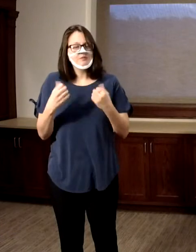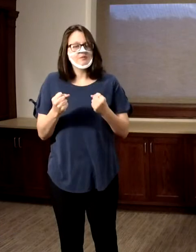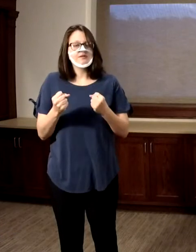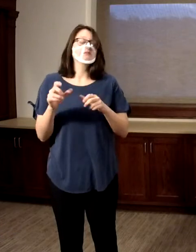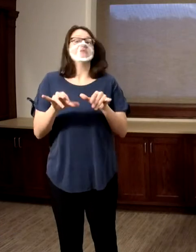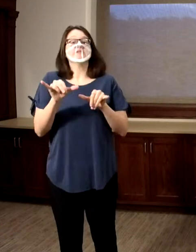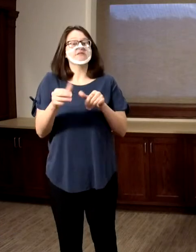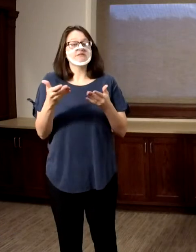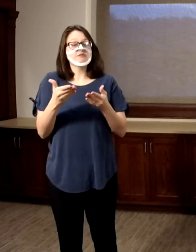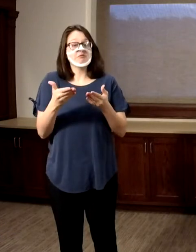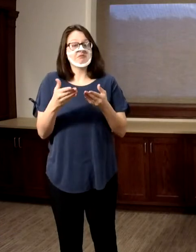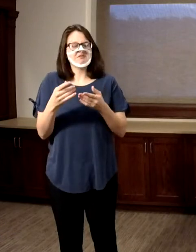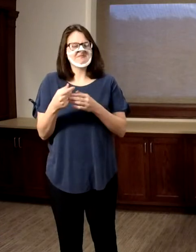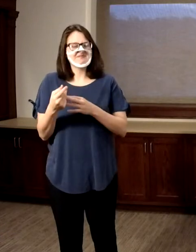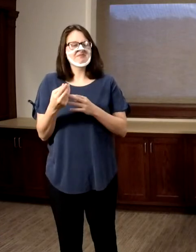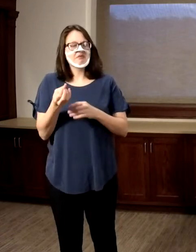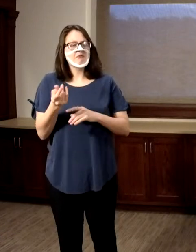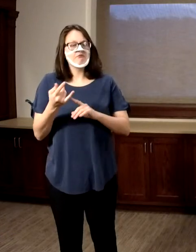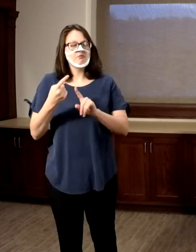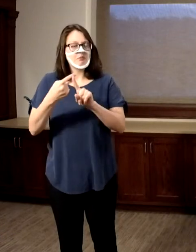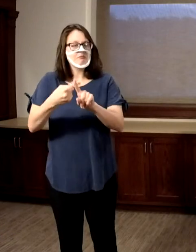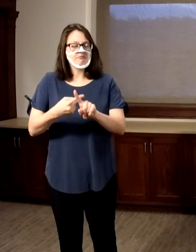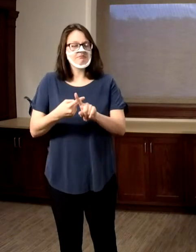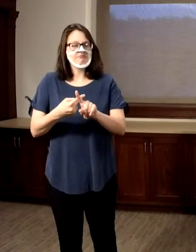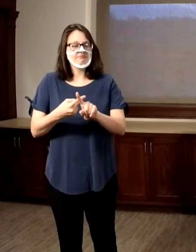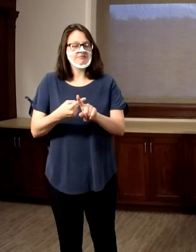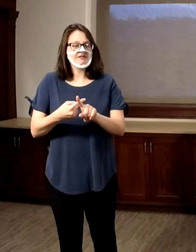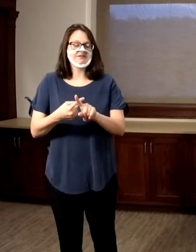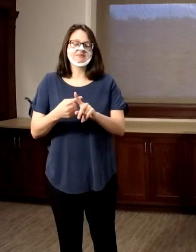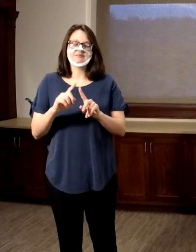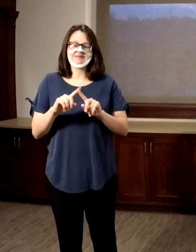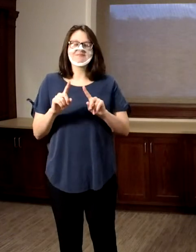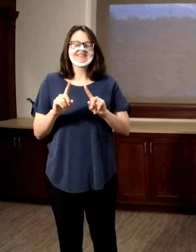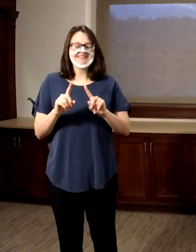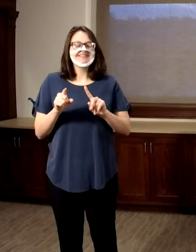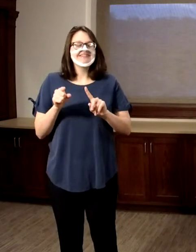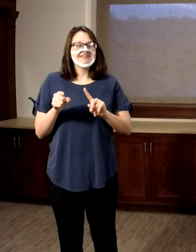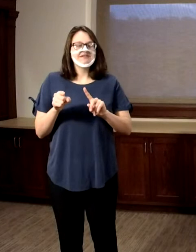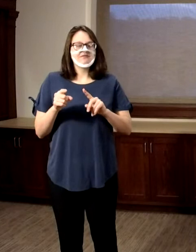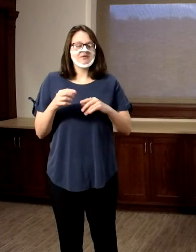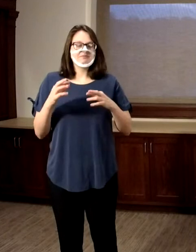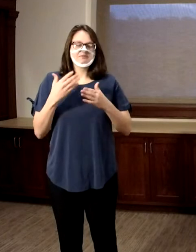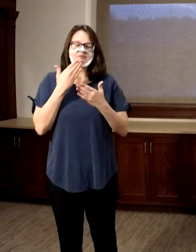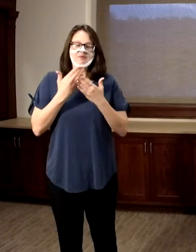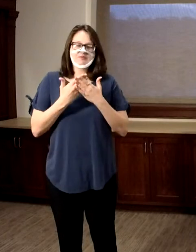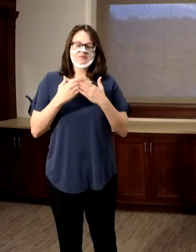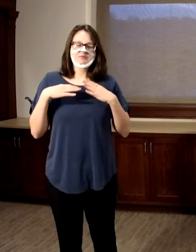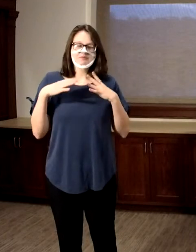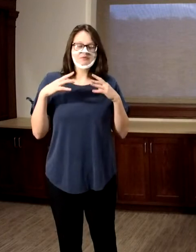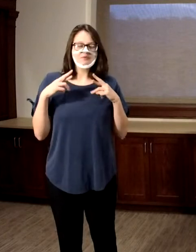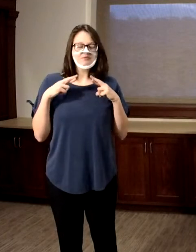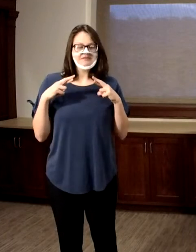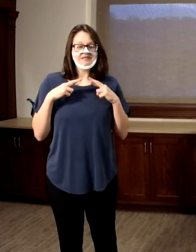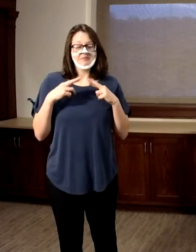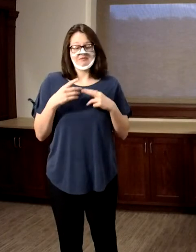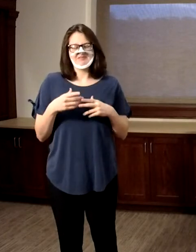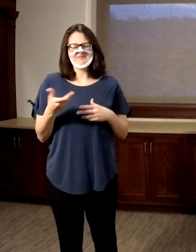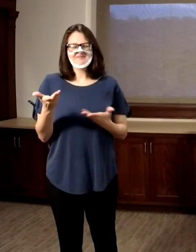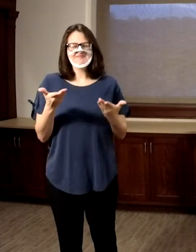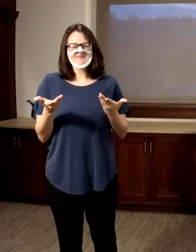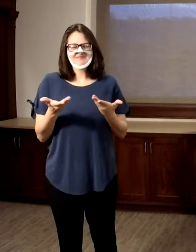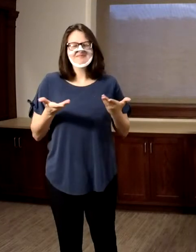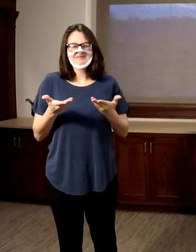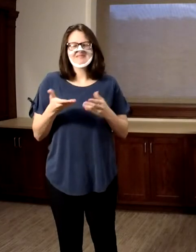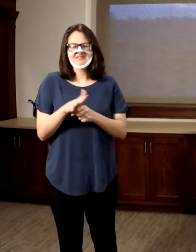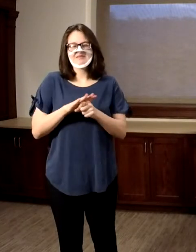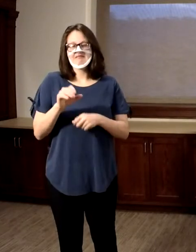months, but it's a well-deserved retirement for the great work he has done for this region, for Allegheny County, for my